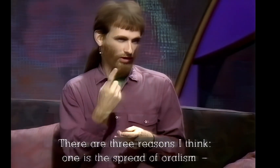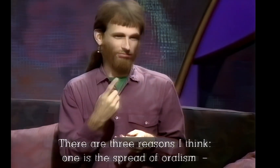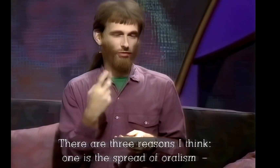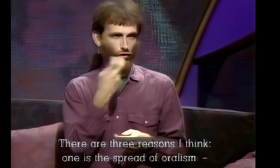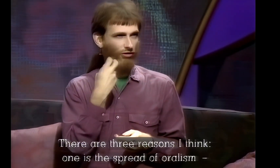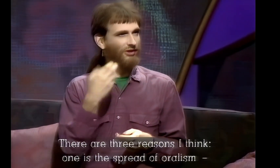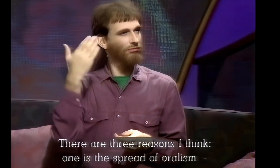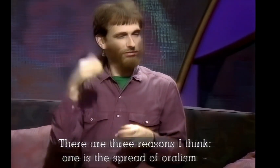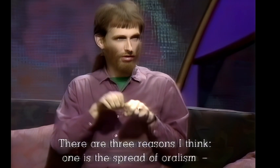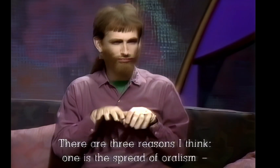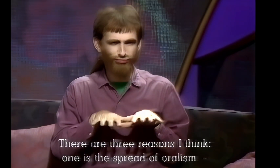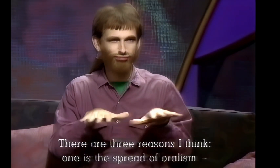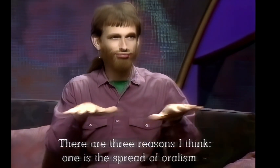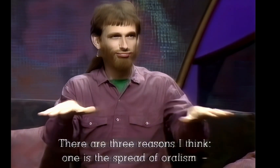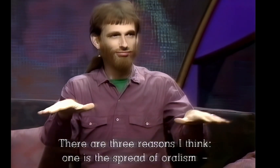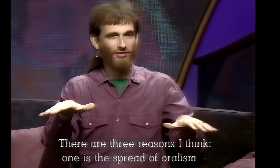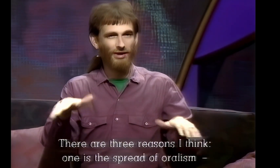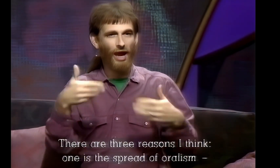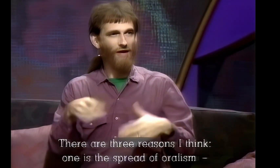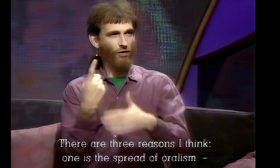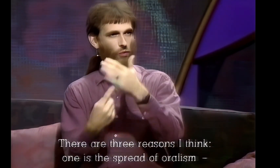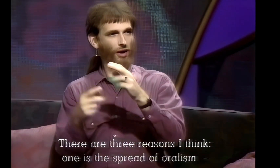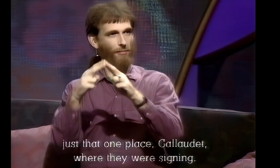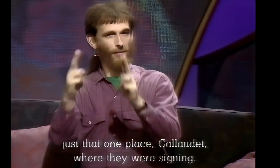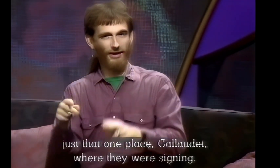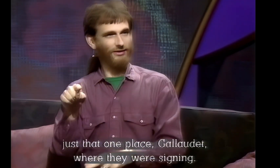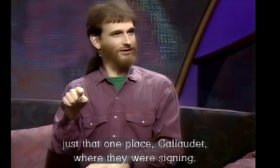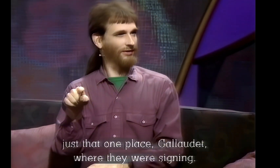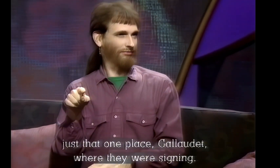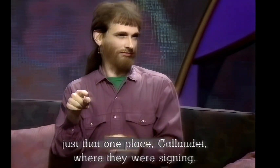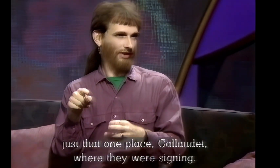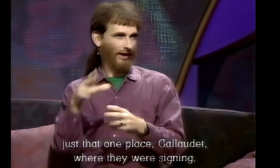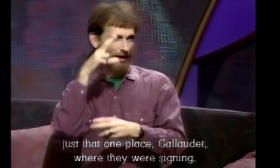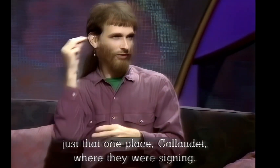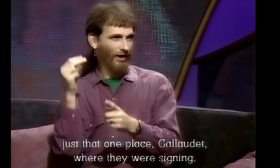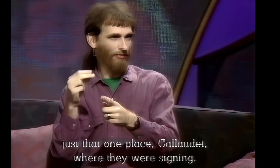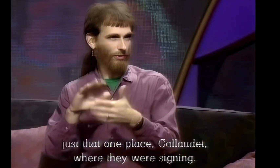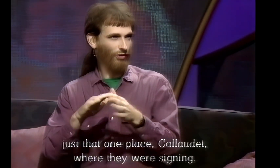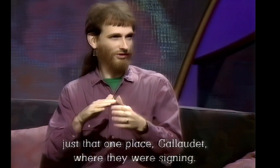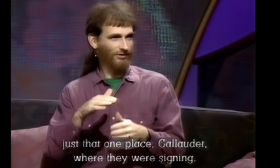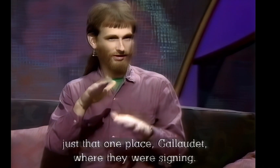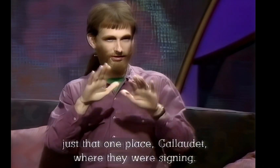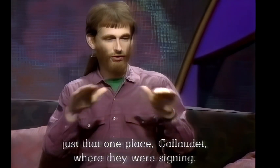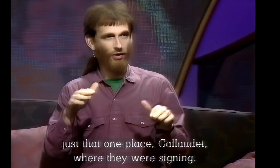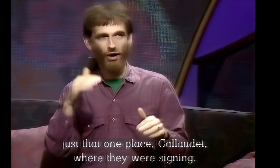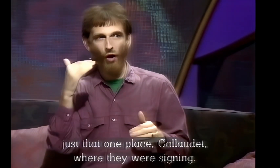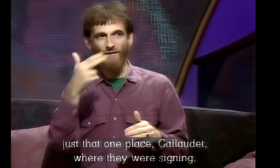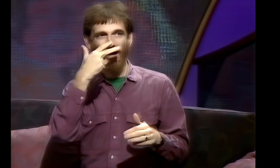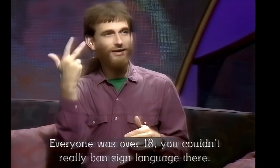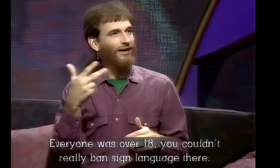And there are three reasons, I think. One is perhaps the spread of oralism just left one place, which was Gallaudet,